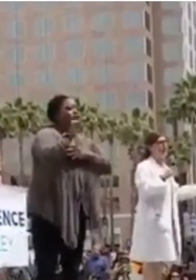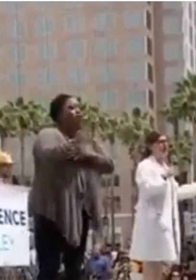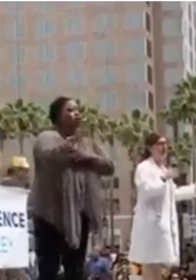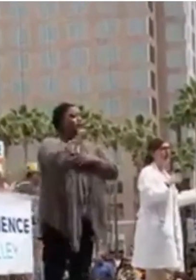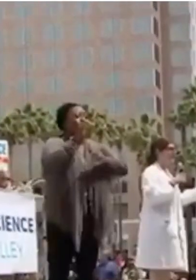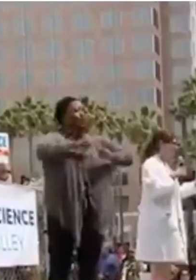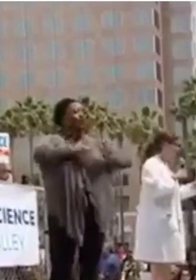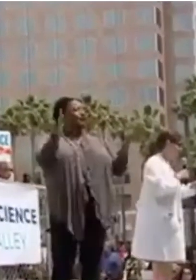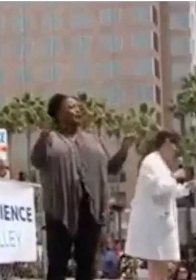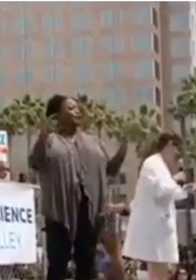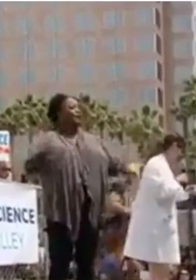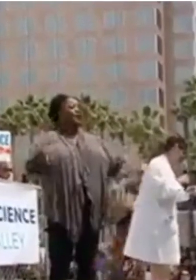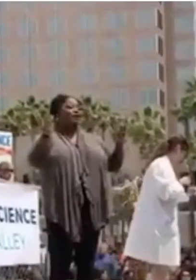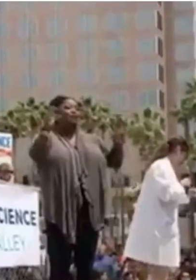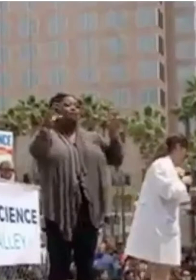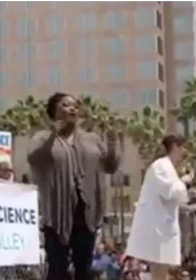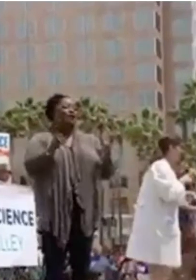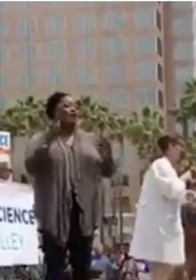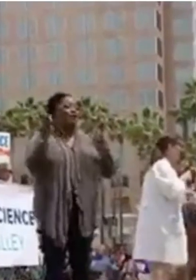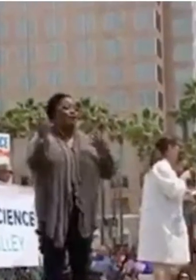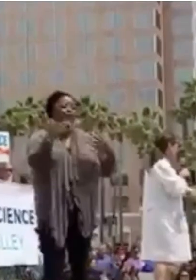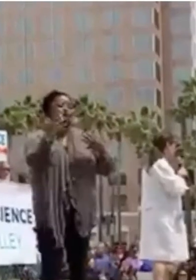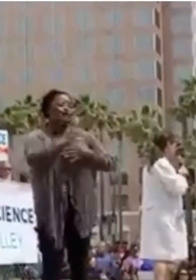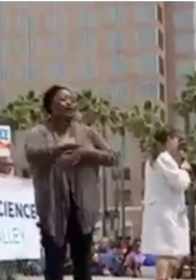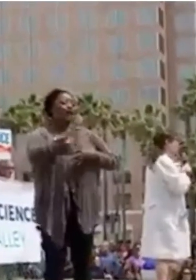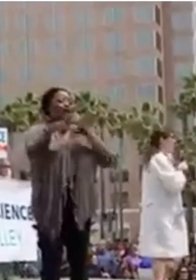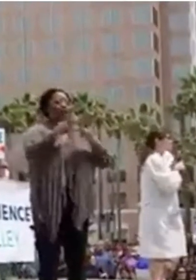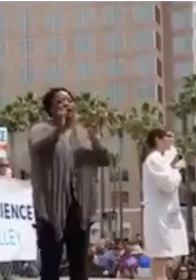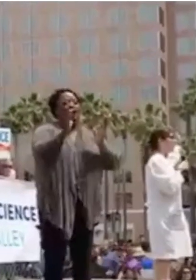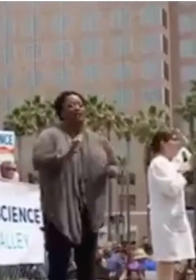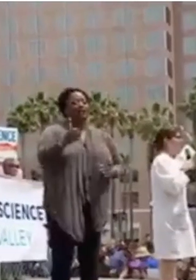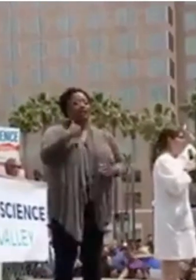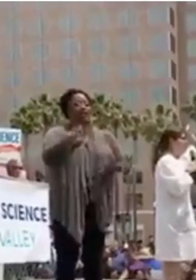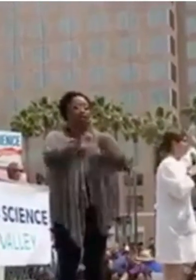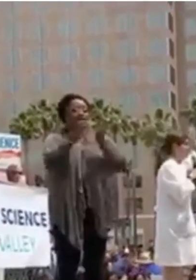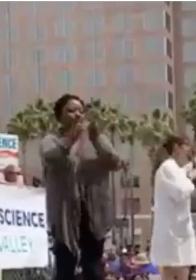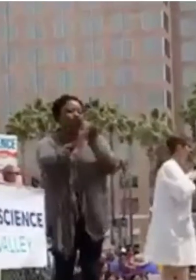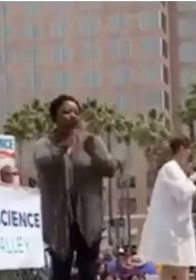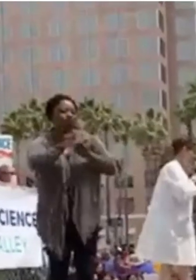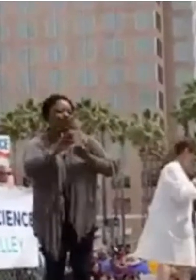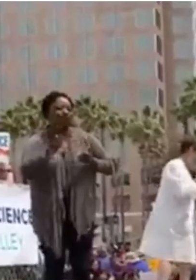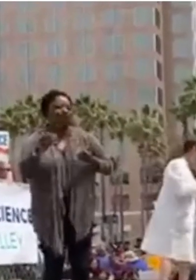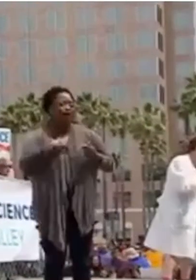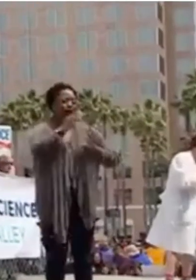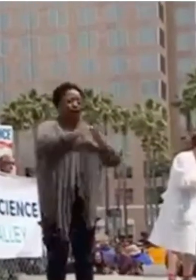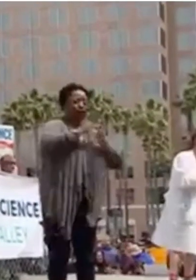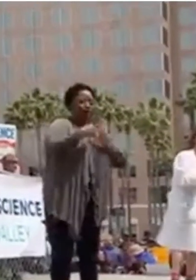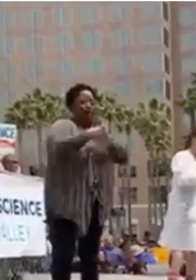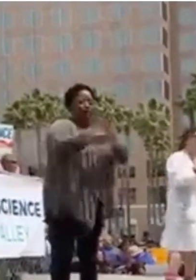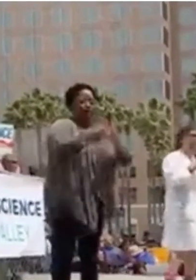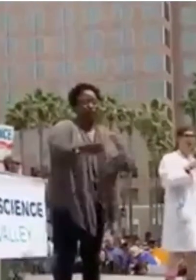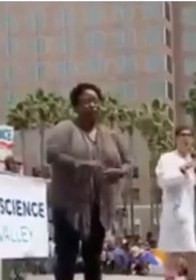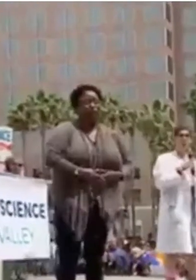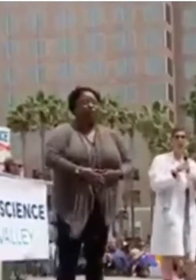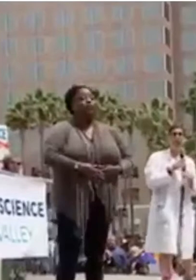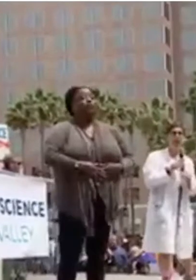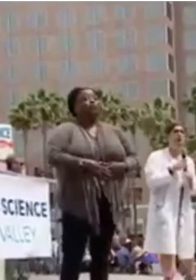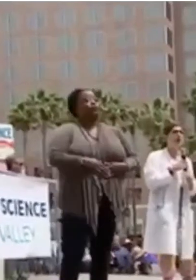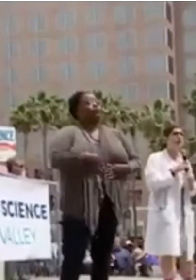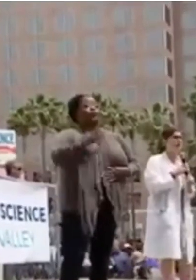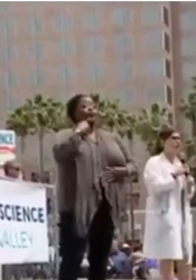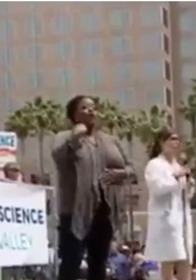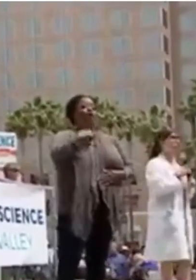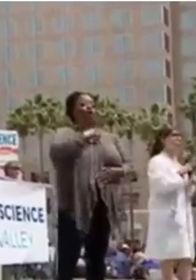really different. It's fantastic. I'm the kind of scientist who has to write things down, so I have notes here. We've